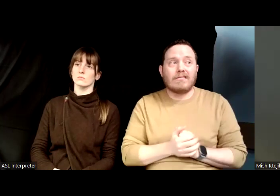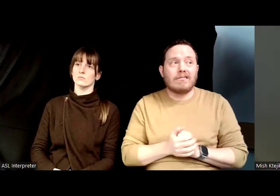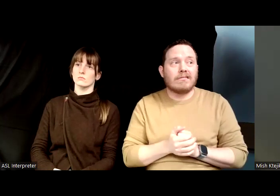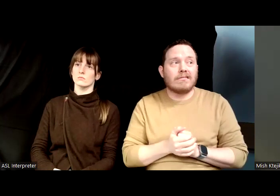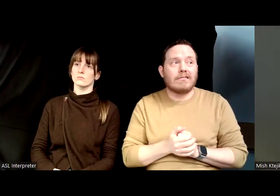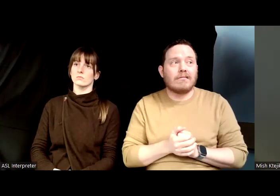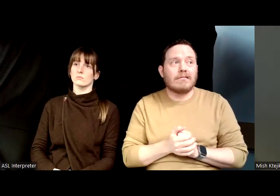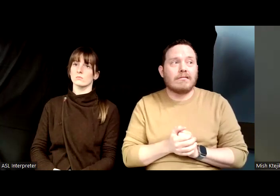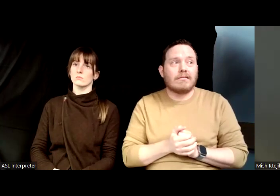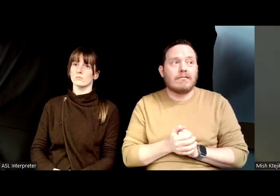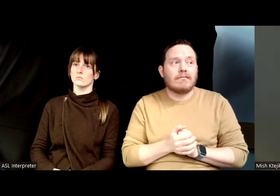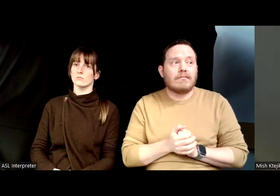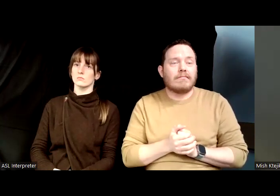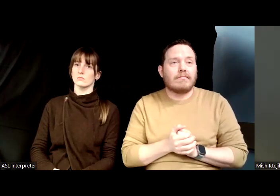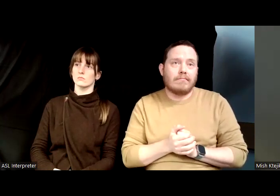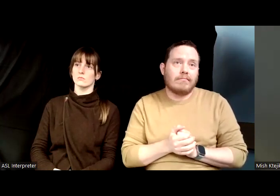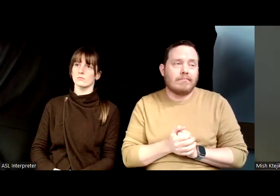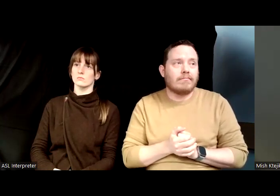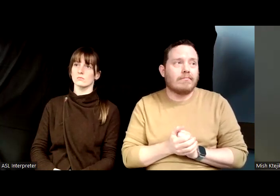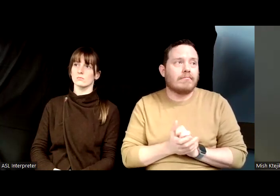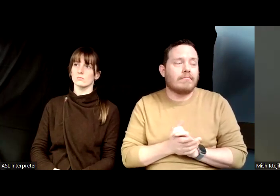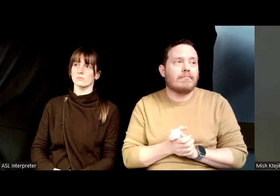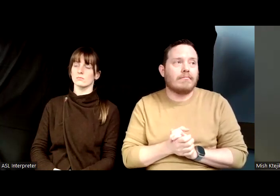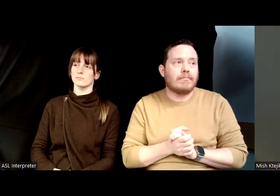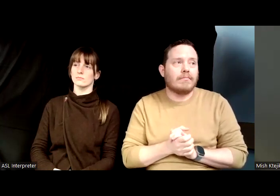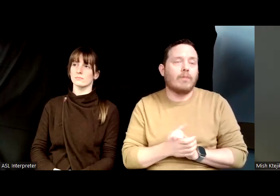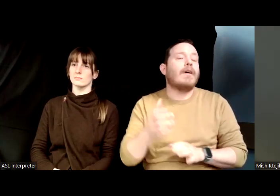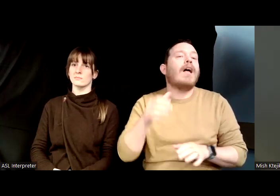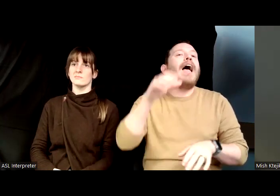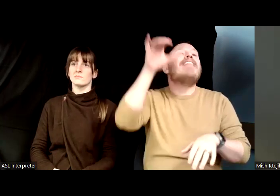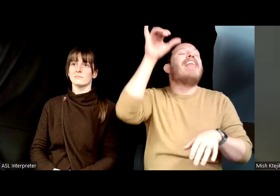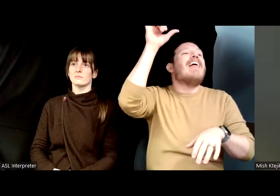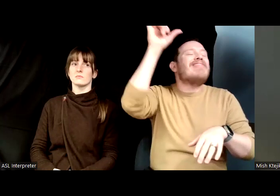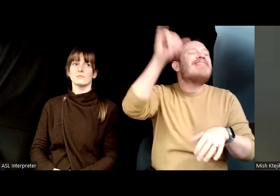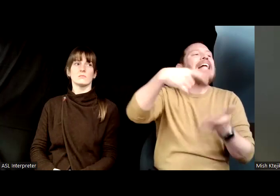is that going to be permitted or is that going to be against the law?